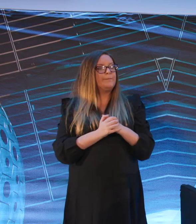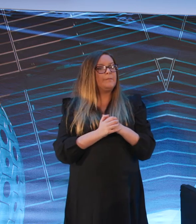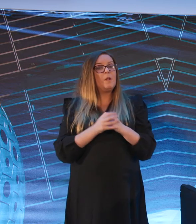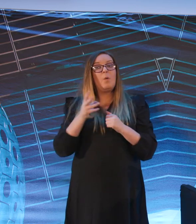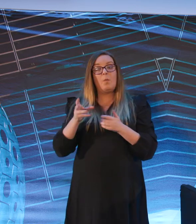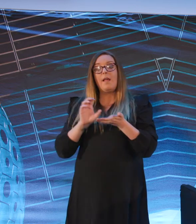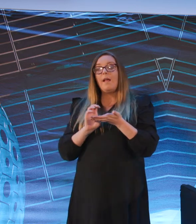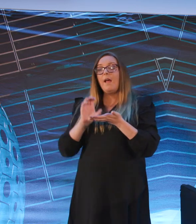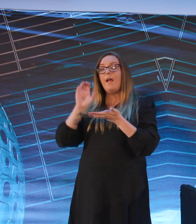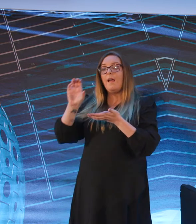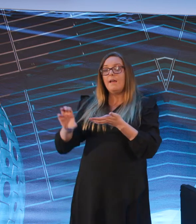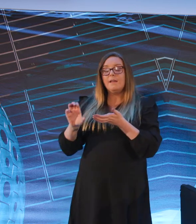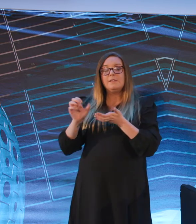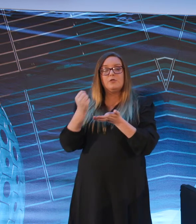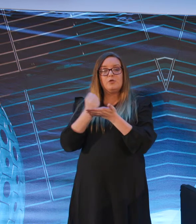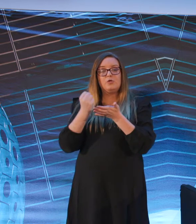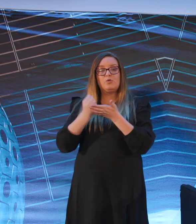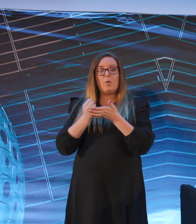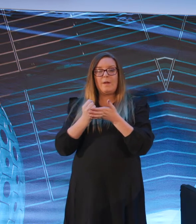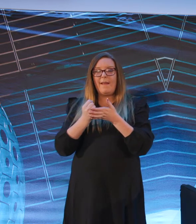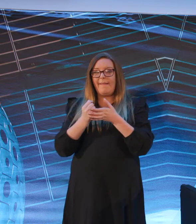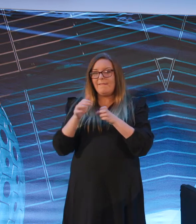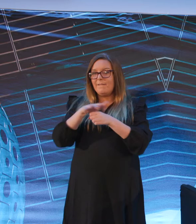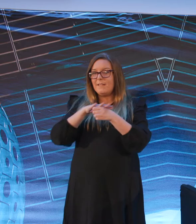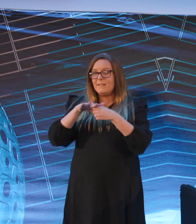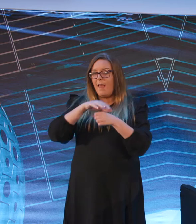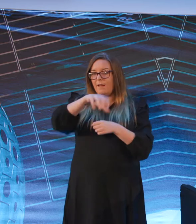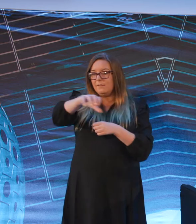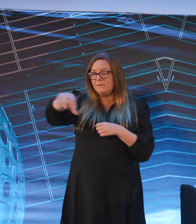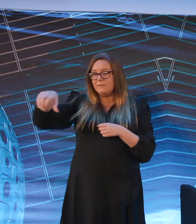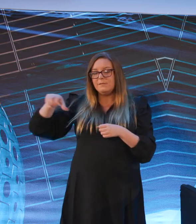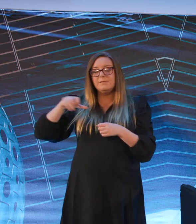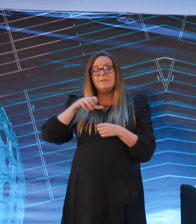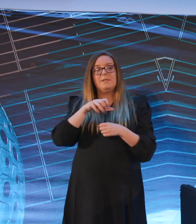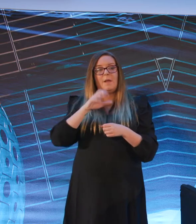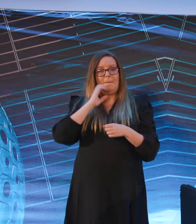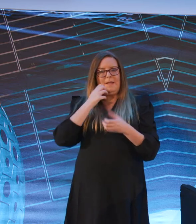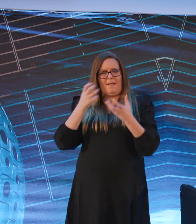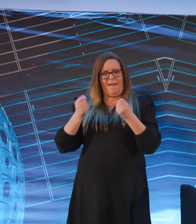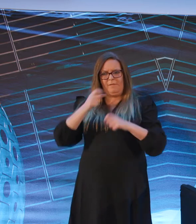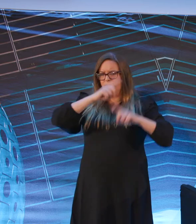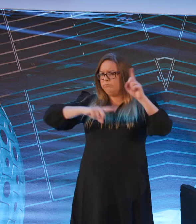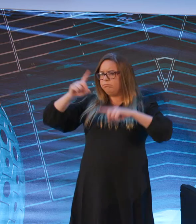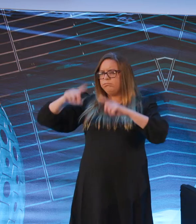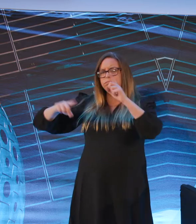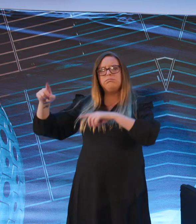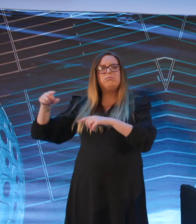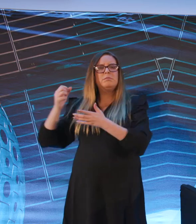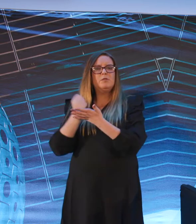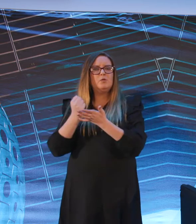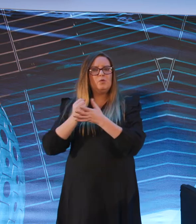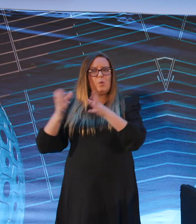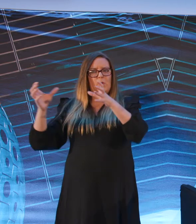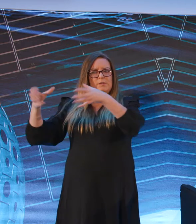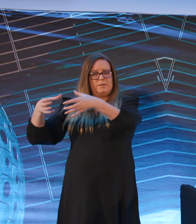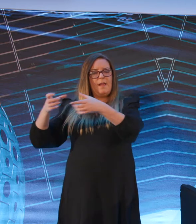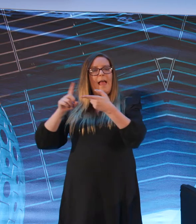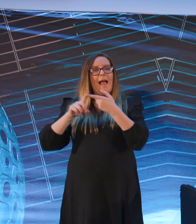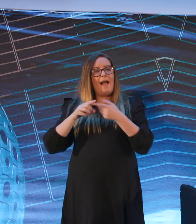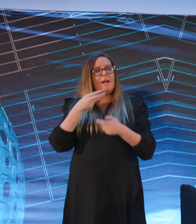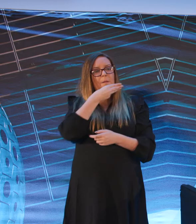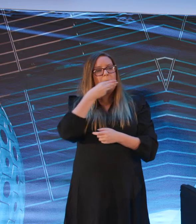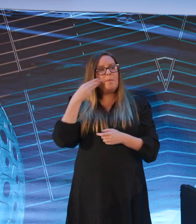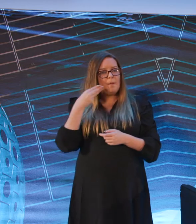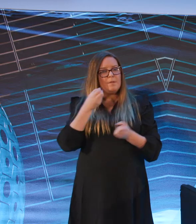invest in student facilities catering for our diverse student cohorts, and we are committed to